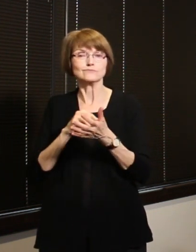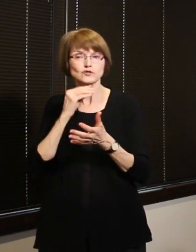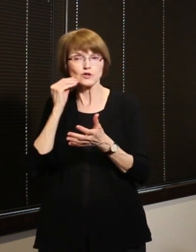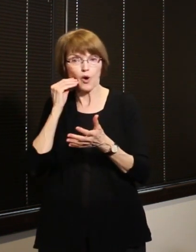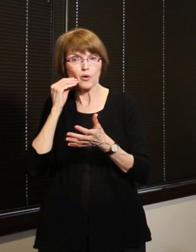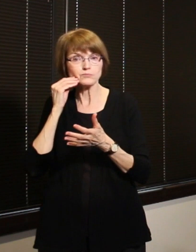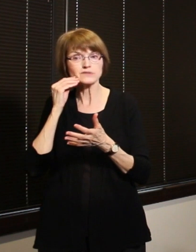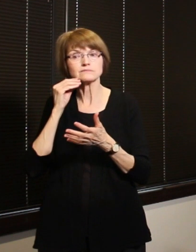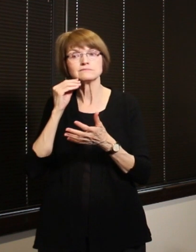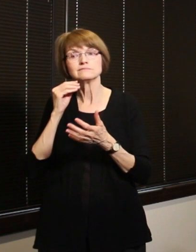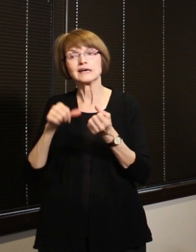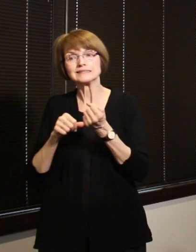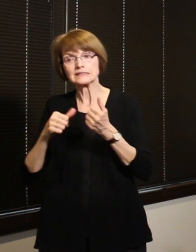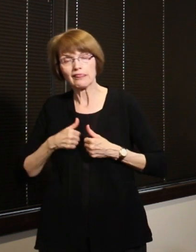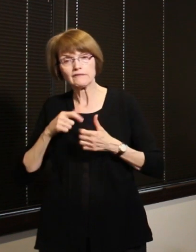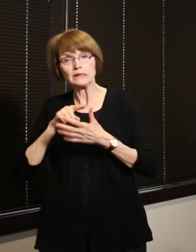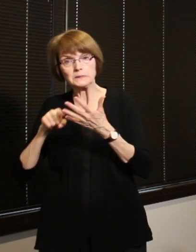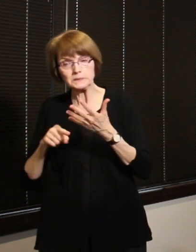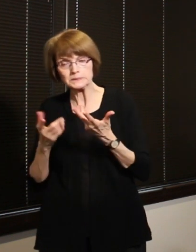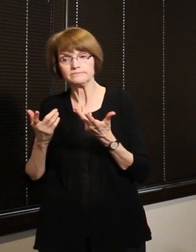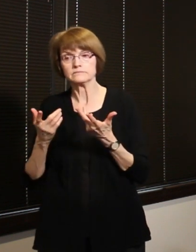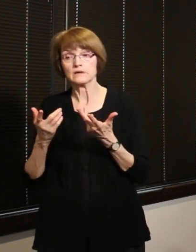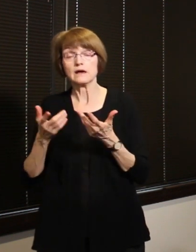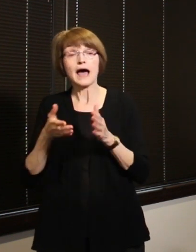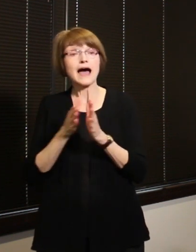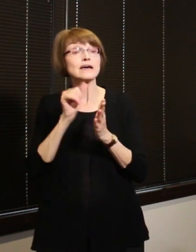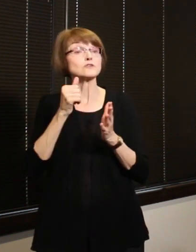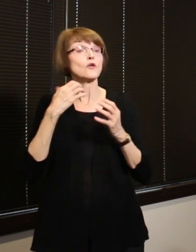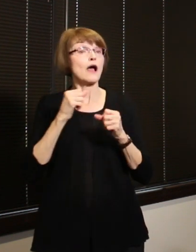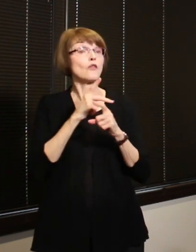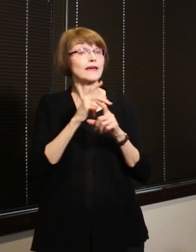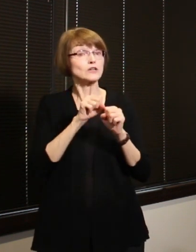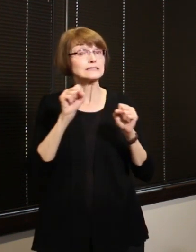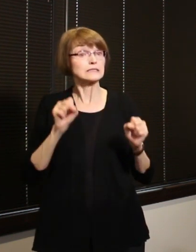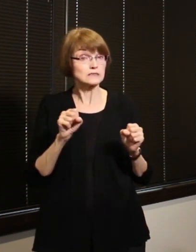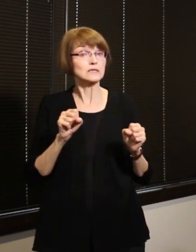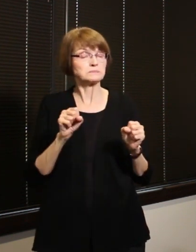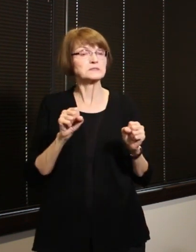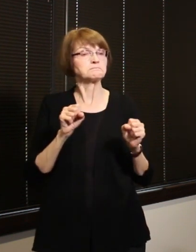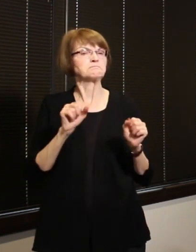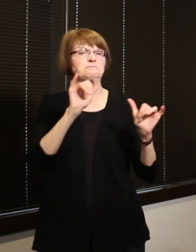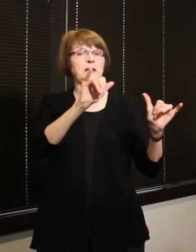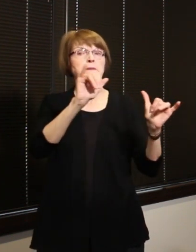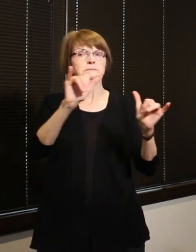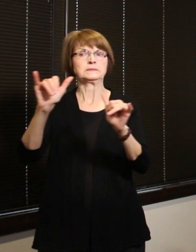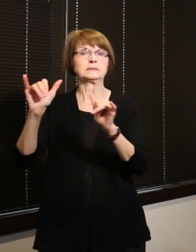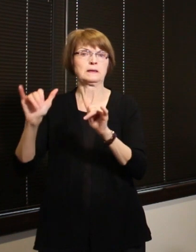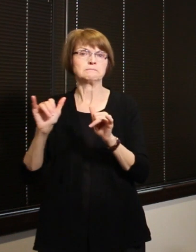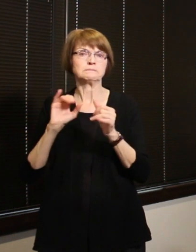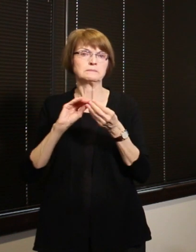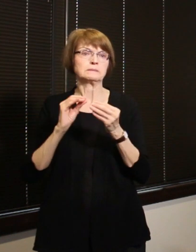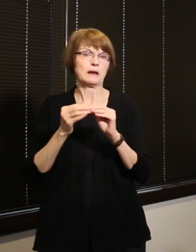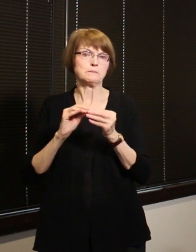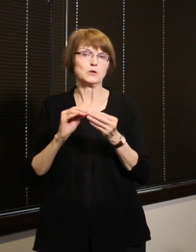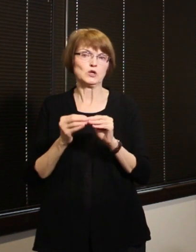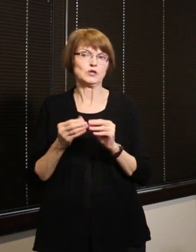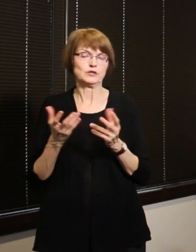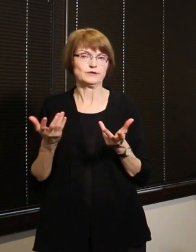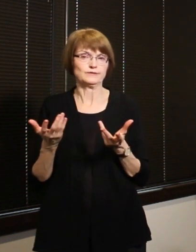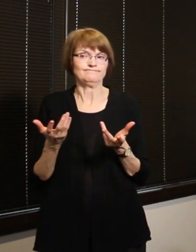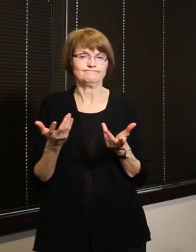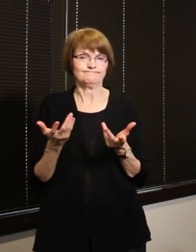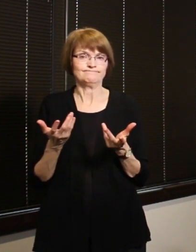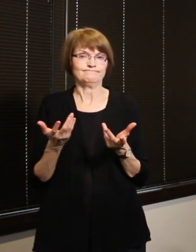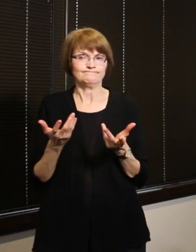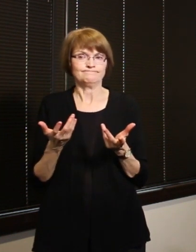facilities. I've asked some of the other healthcare systems as well, and that tracks right along with what we were